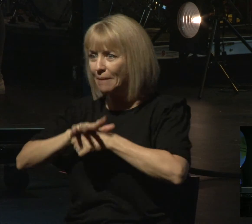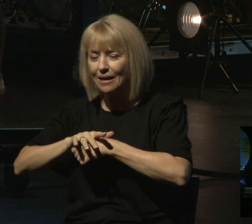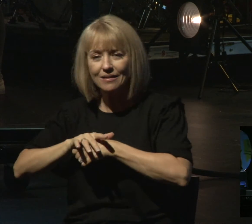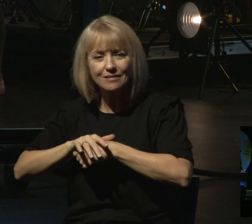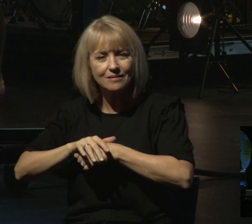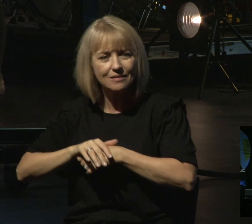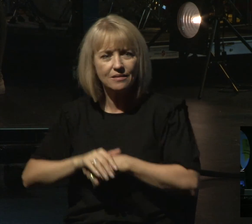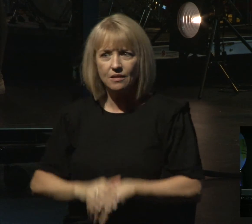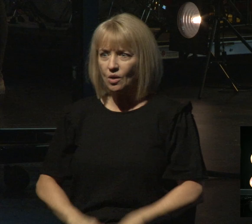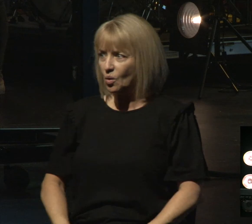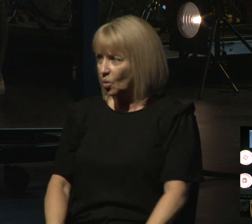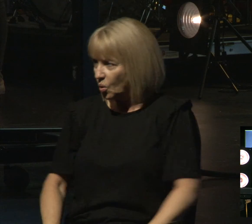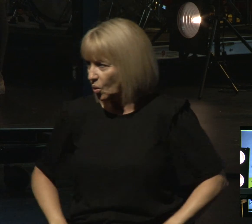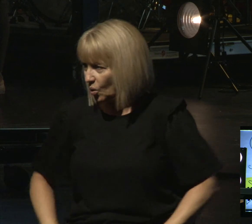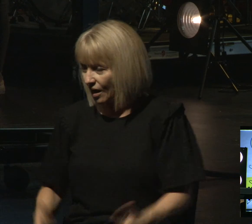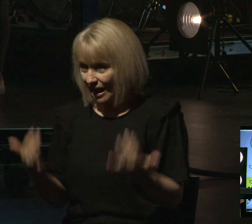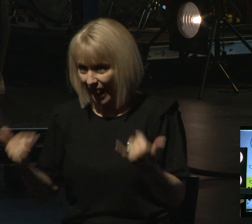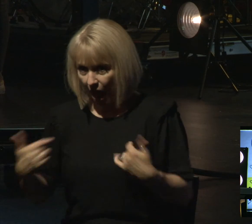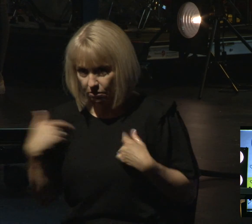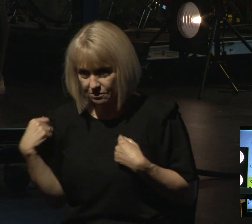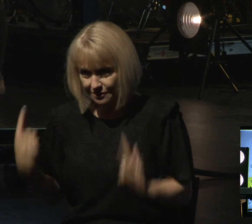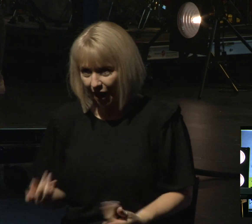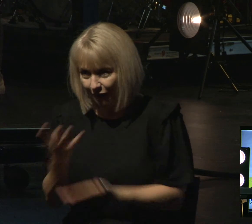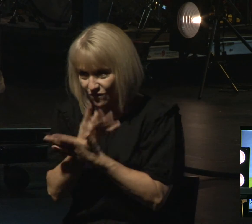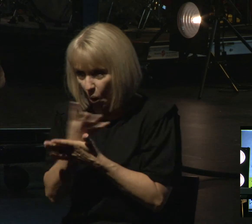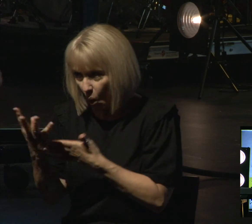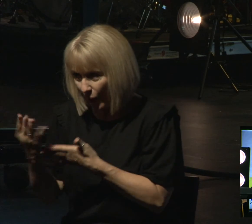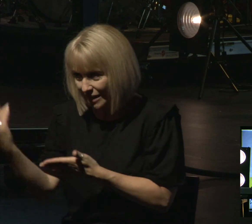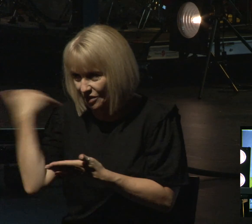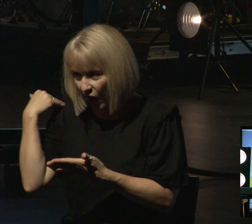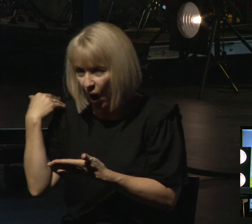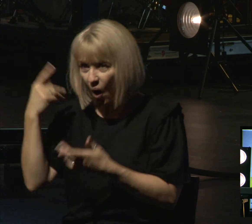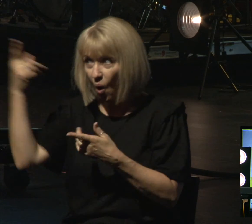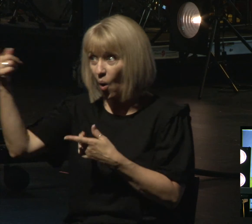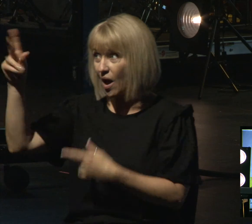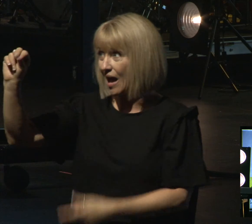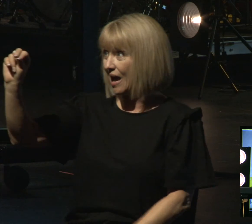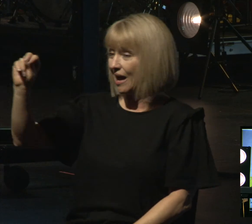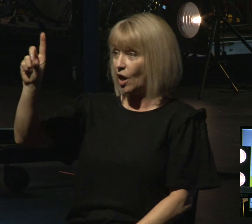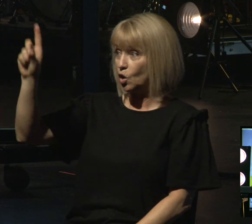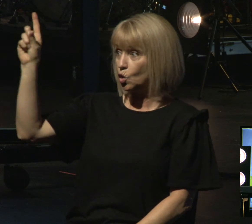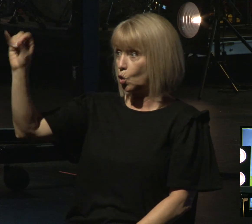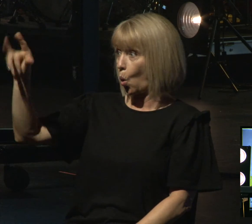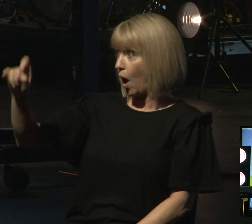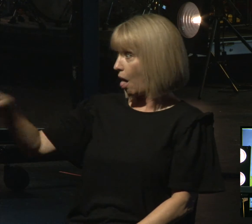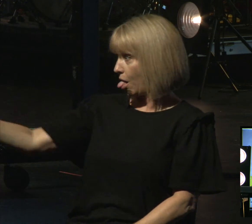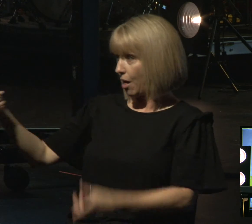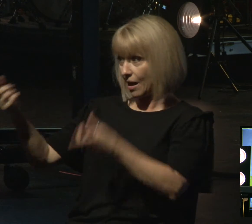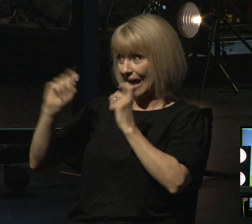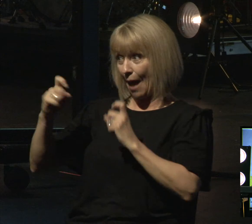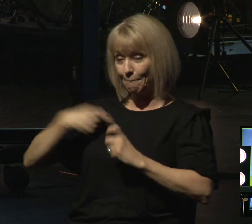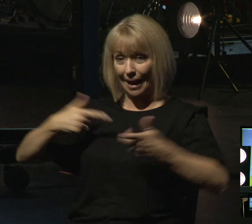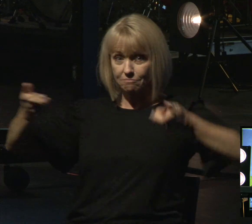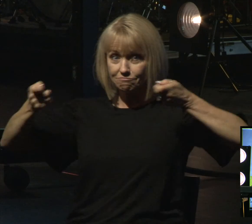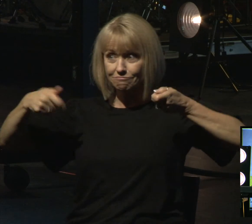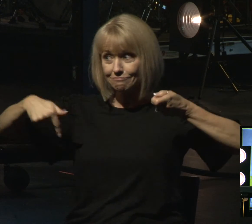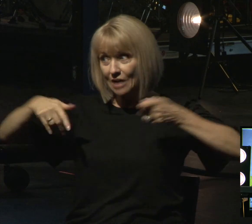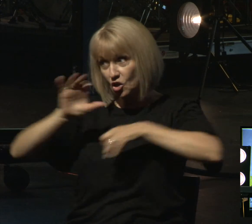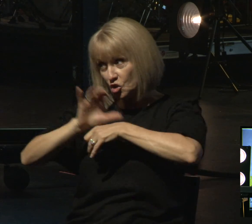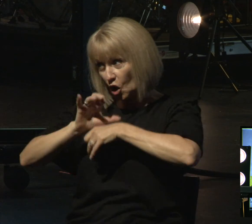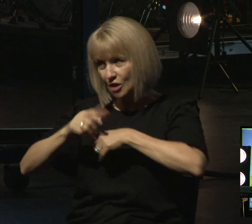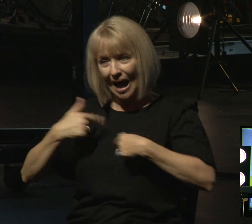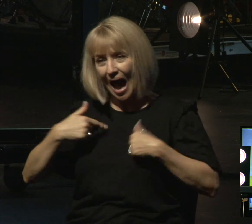It's been 4 weeks today that Doyle has said, Nikomas, here's the reins. 4 weeks and I haven't burned the place down. I'm so happy about